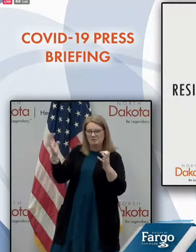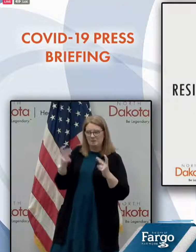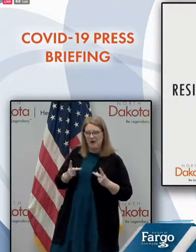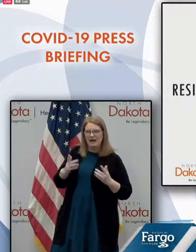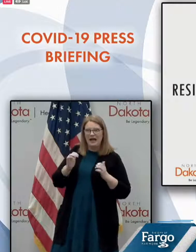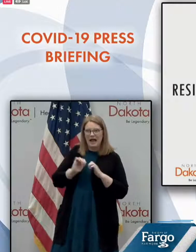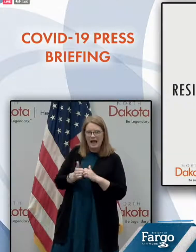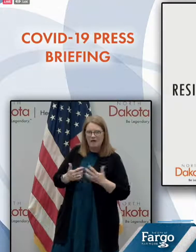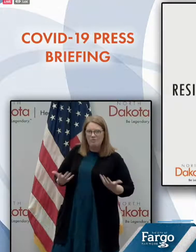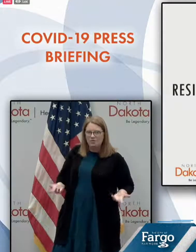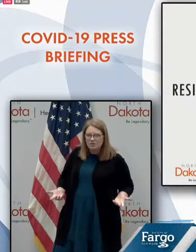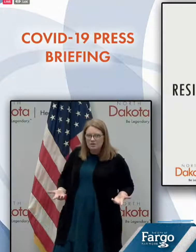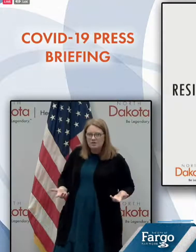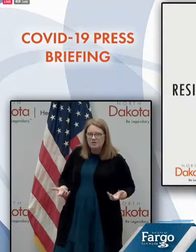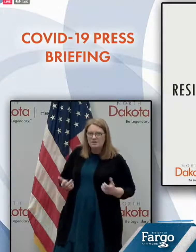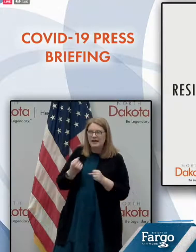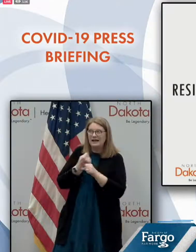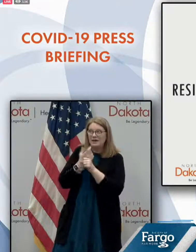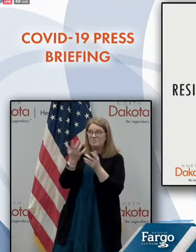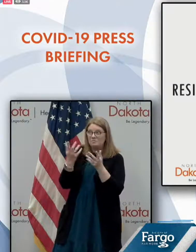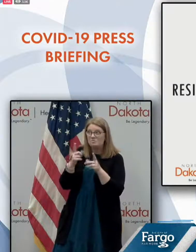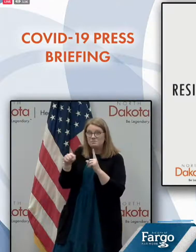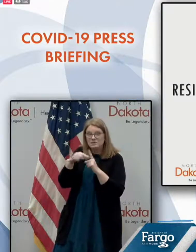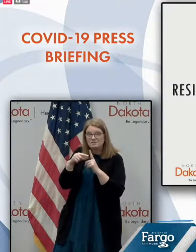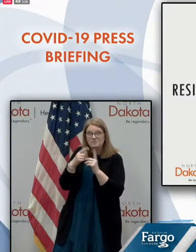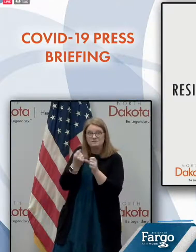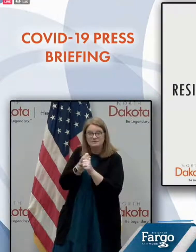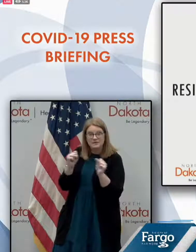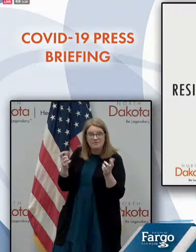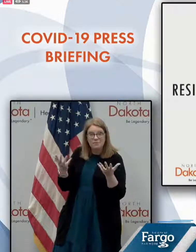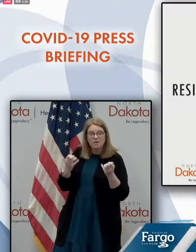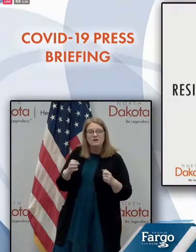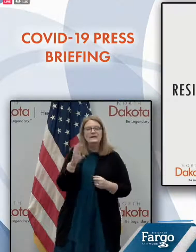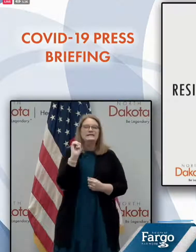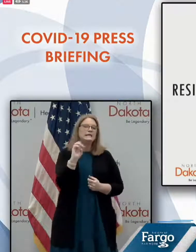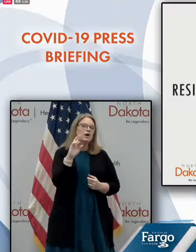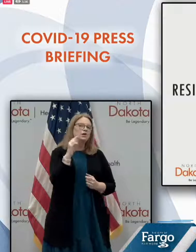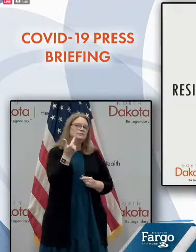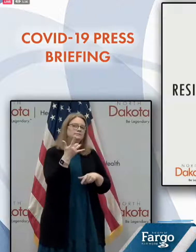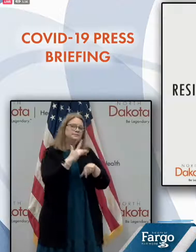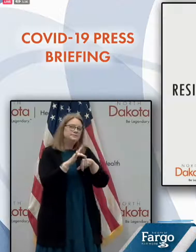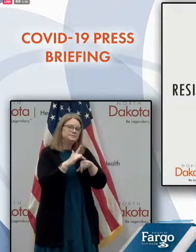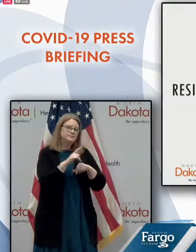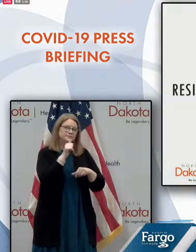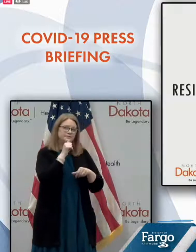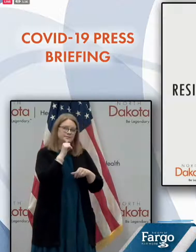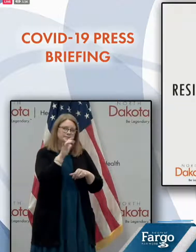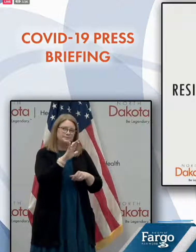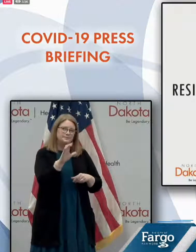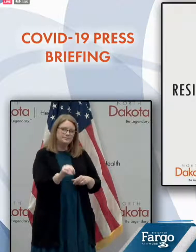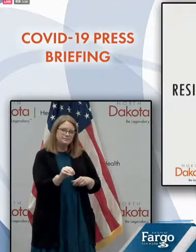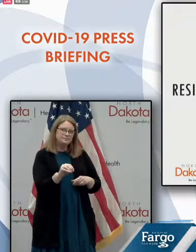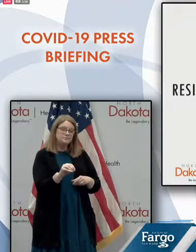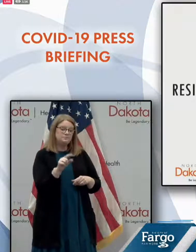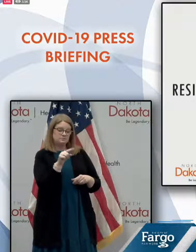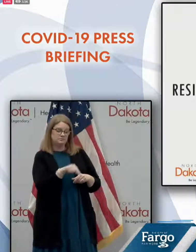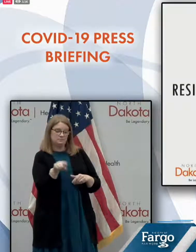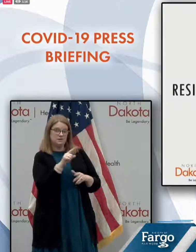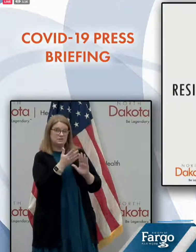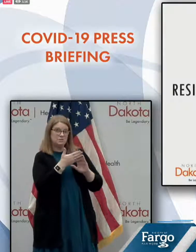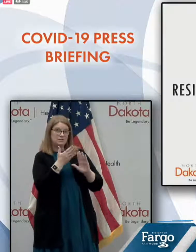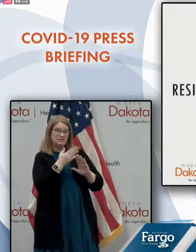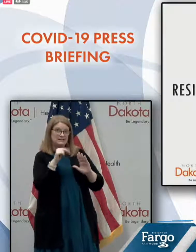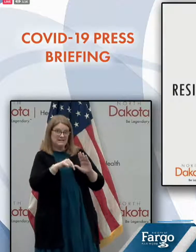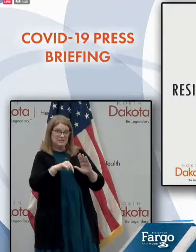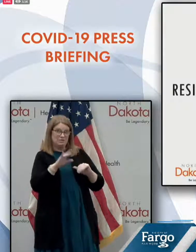the marketplace safely? The ERG is a grant available to private companies operating in North Dakota to